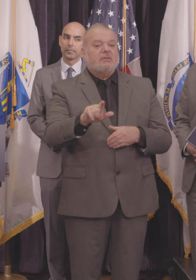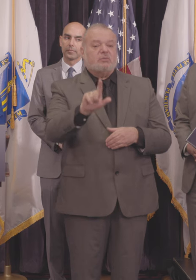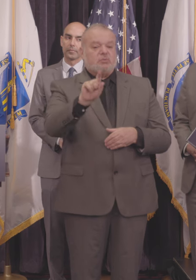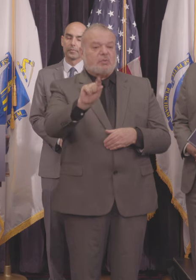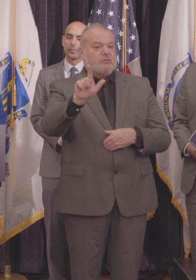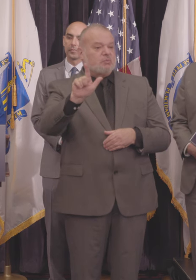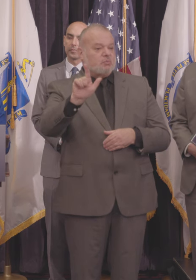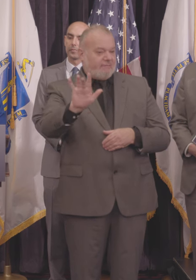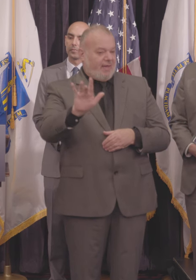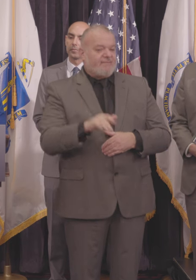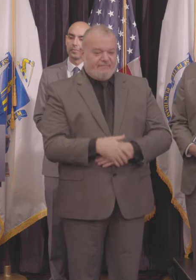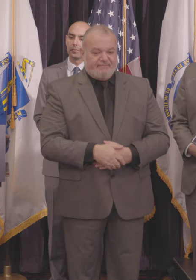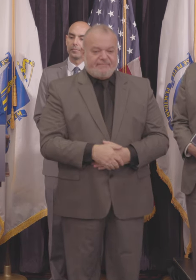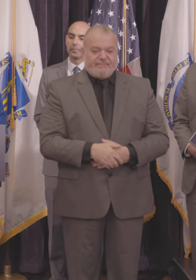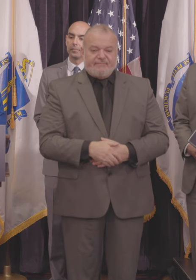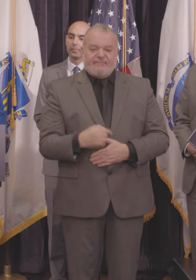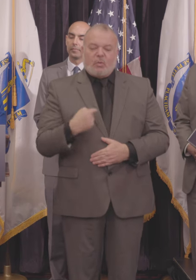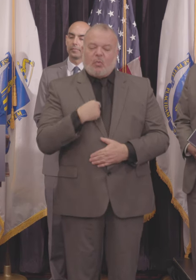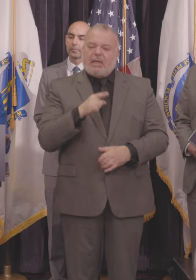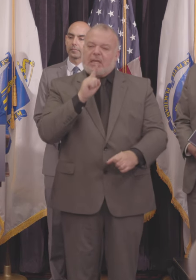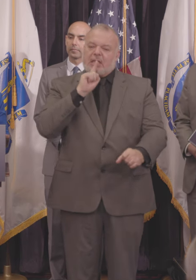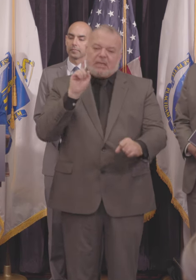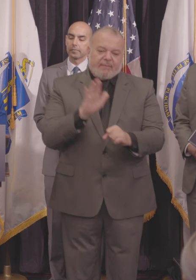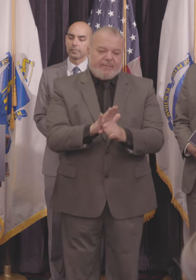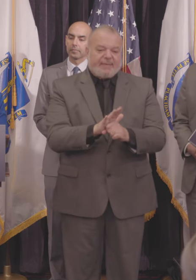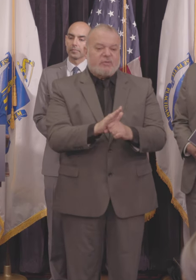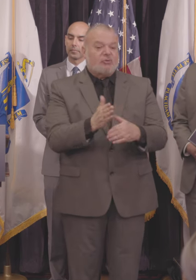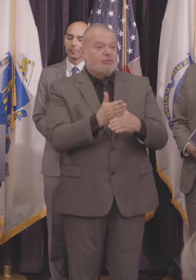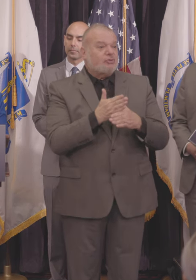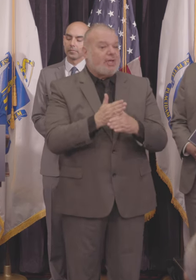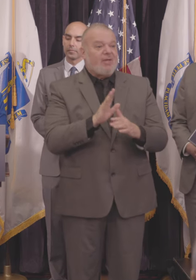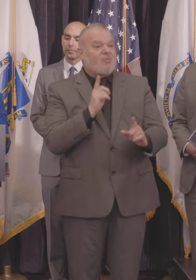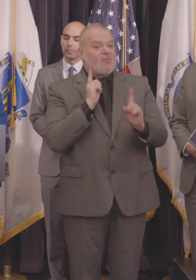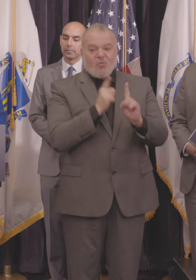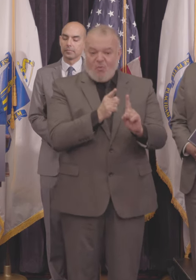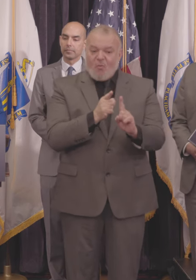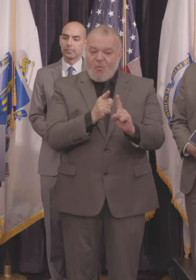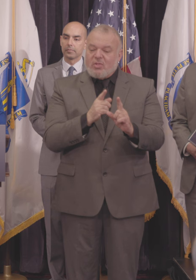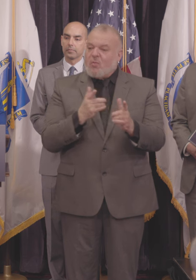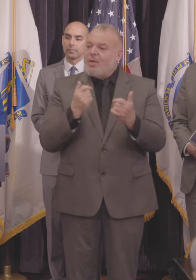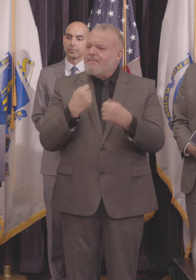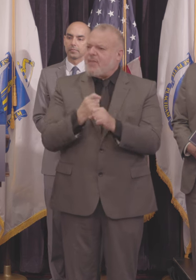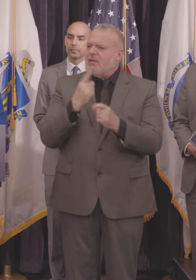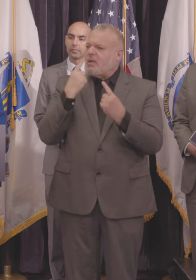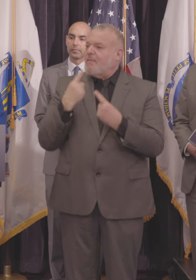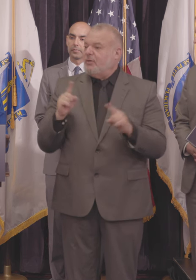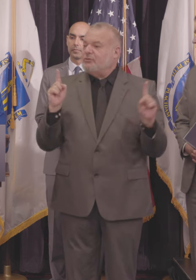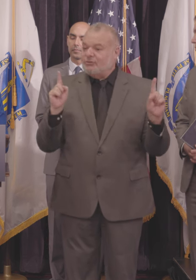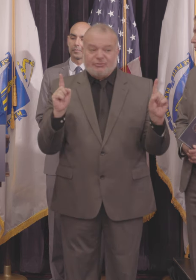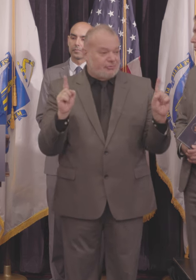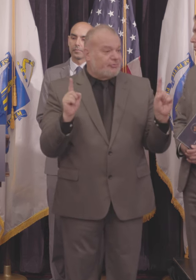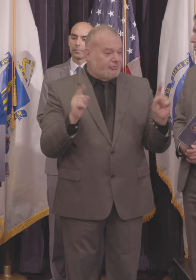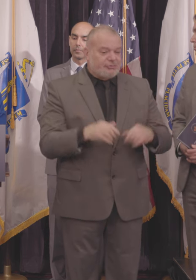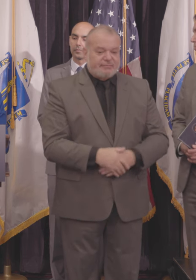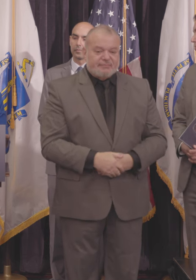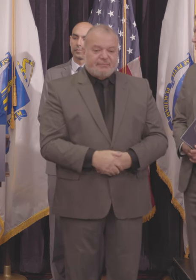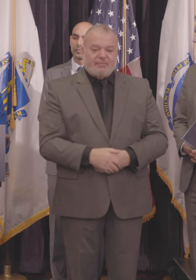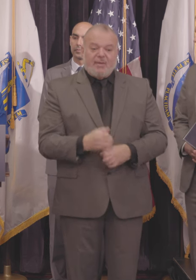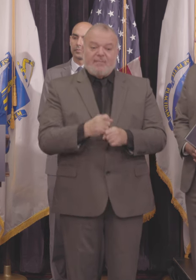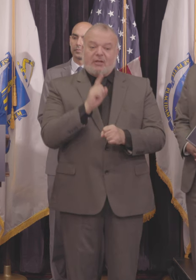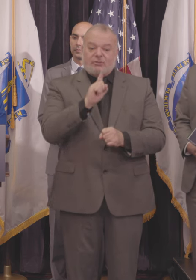on shared goals, to lower costs, and to grow opportunities for people all across this great